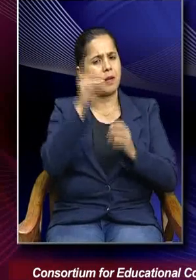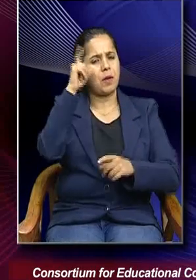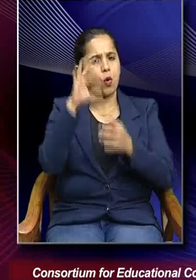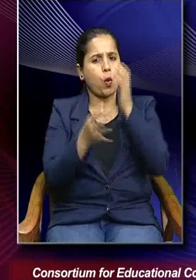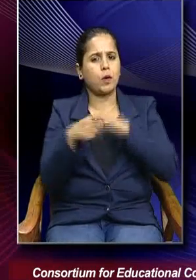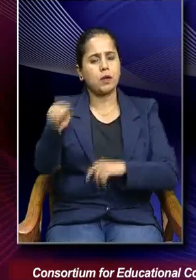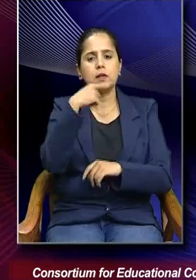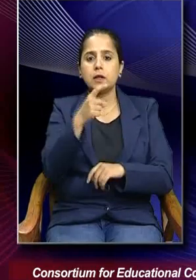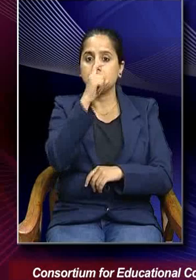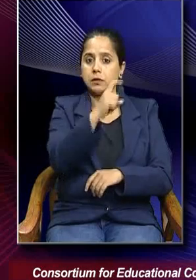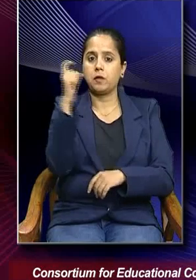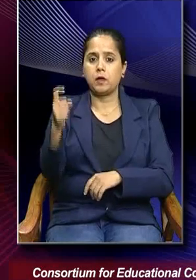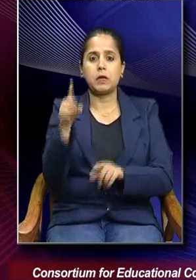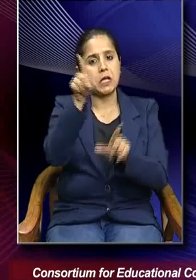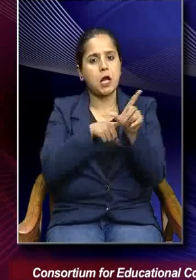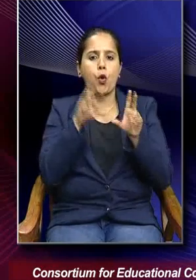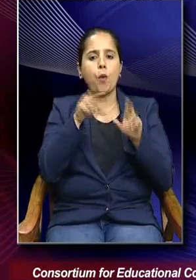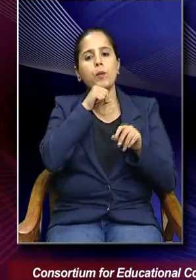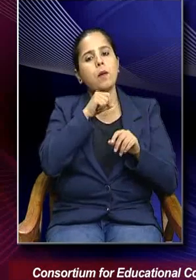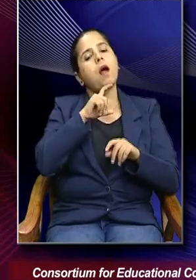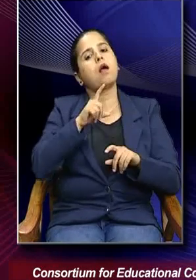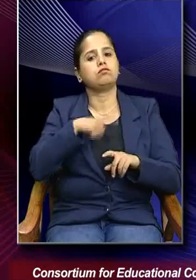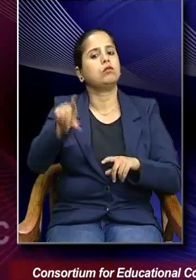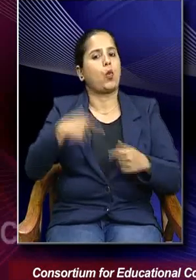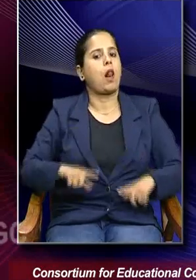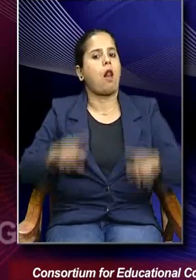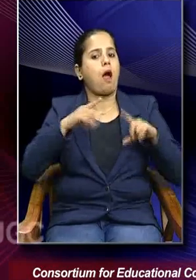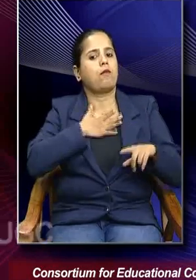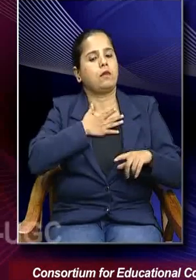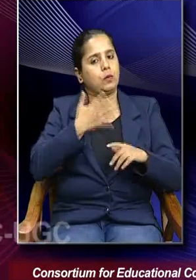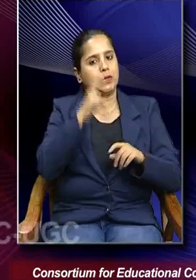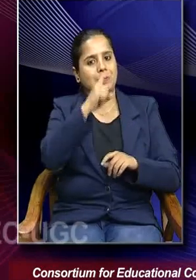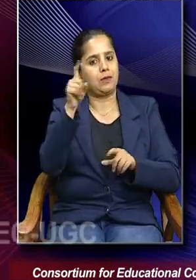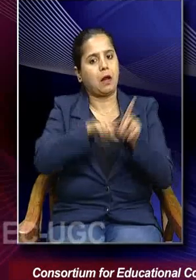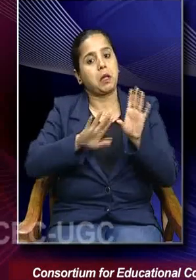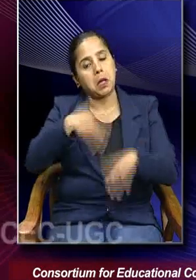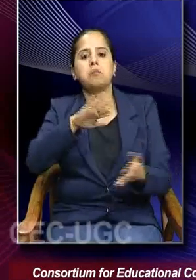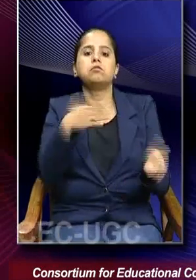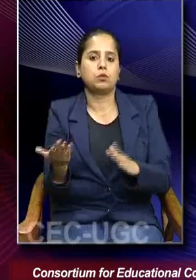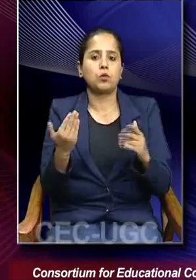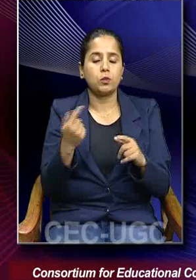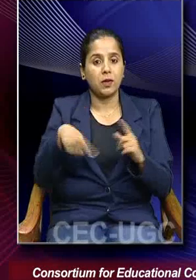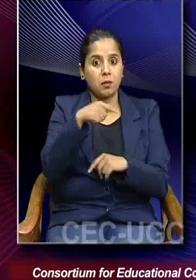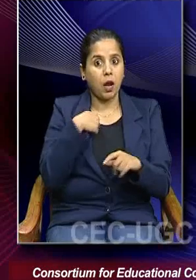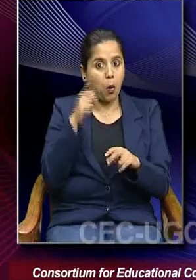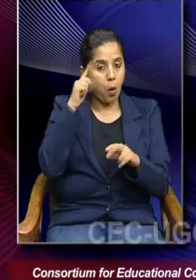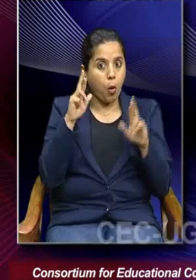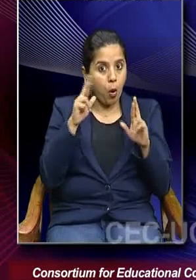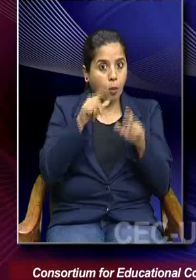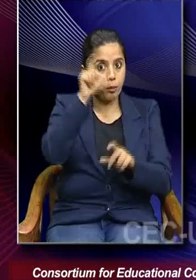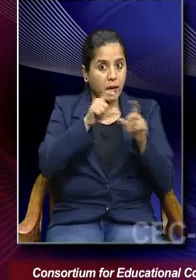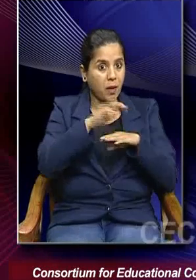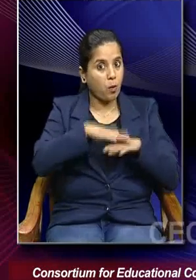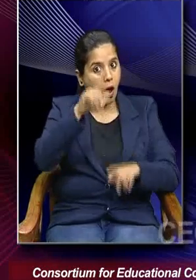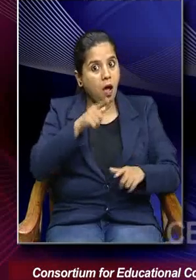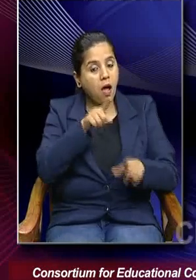organizations that it's going to be 77 years. So the more we kind of increase the life expectancy, the number of